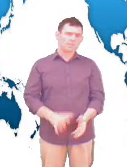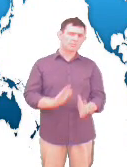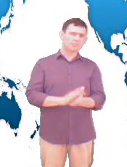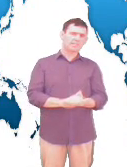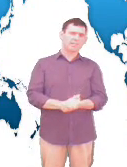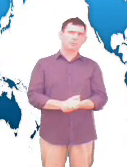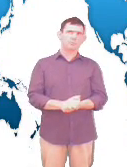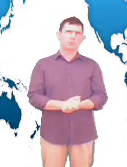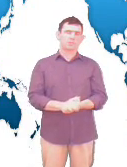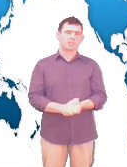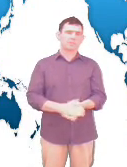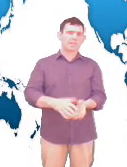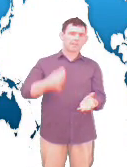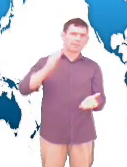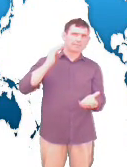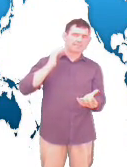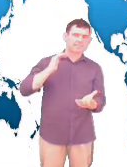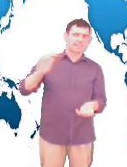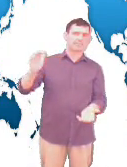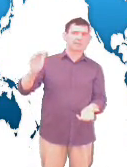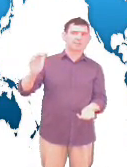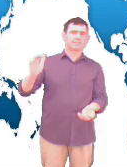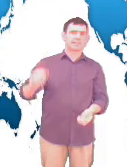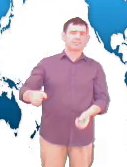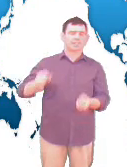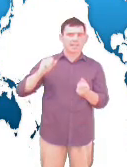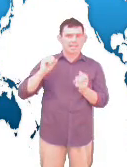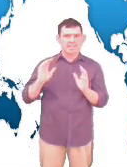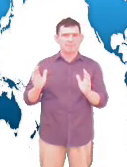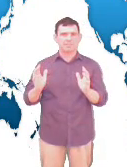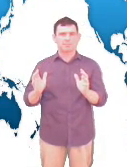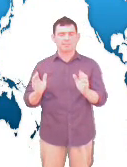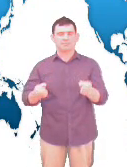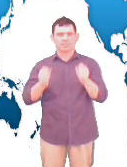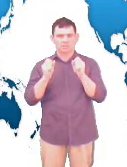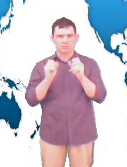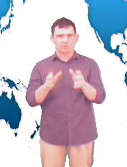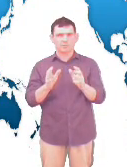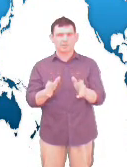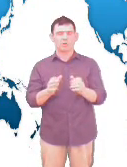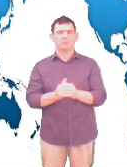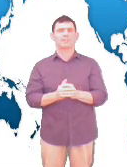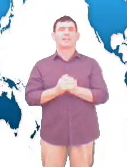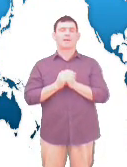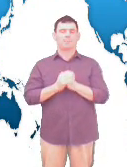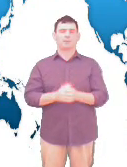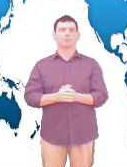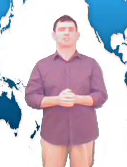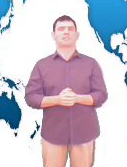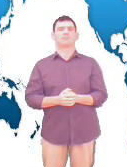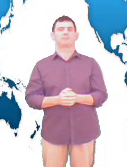So just thinking one more time about that self-sabotaging, limiting belief that you've been holding about yourself.